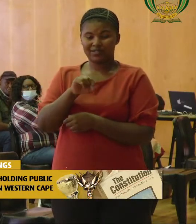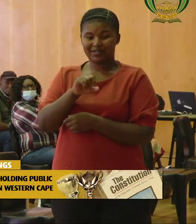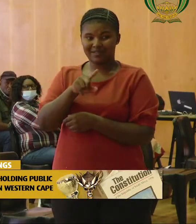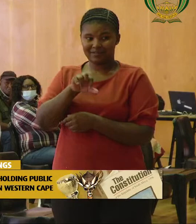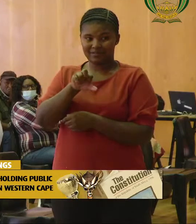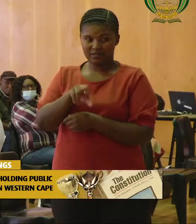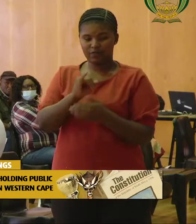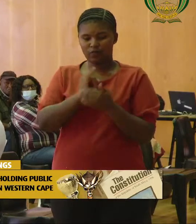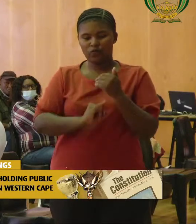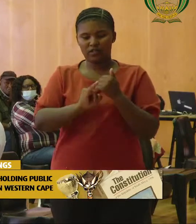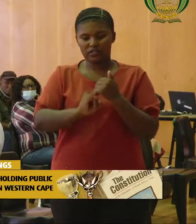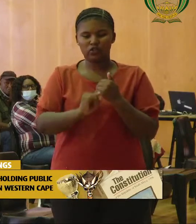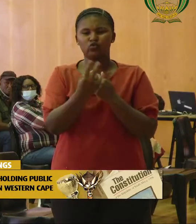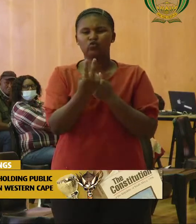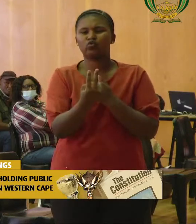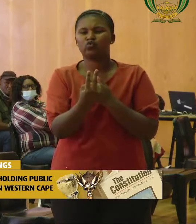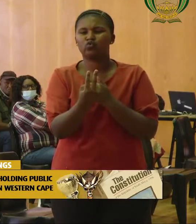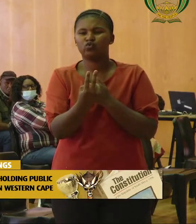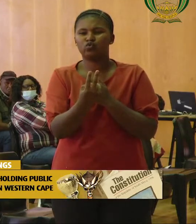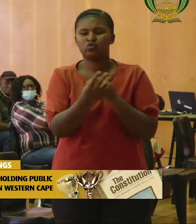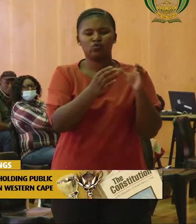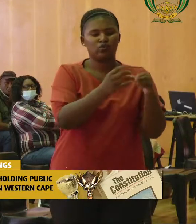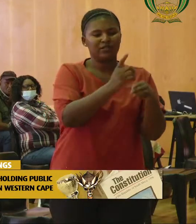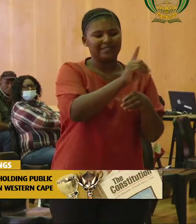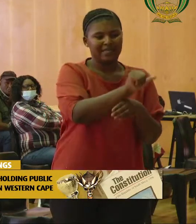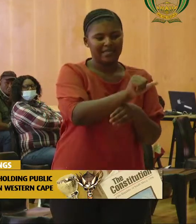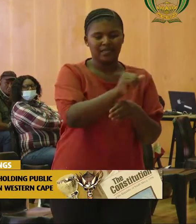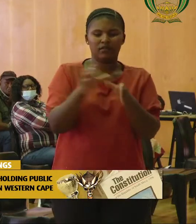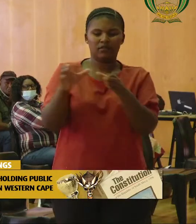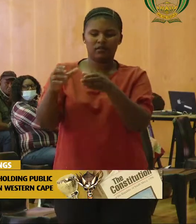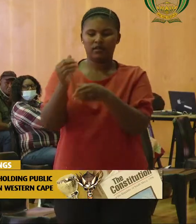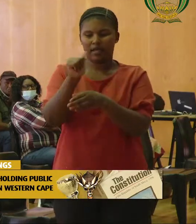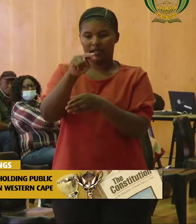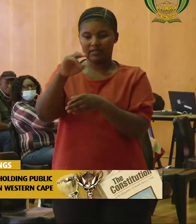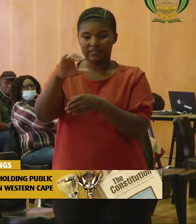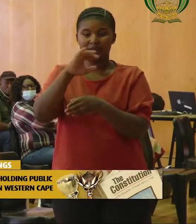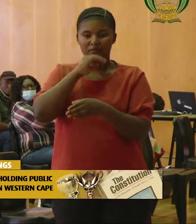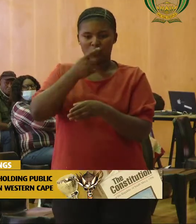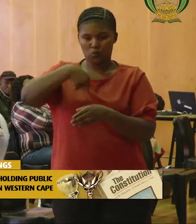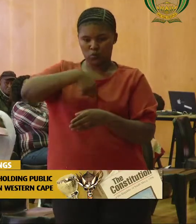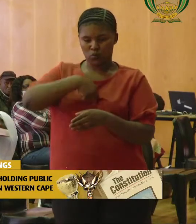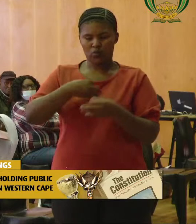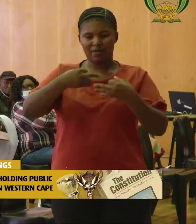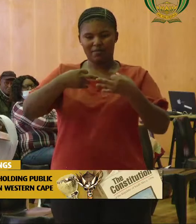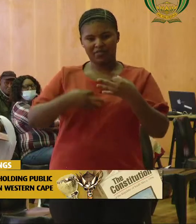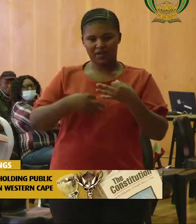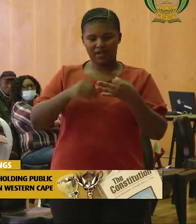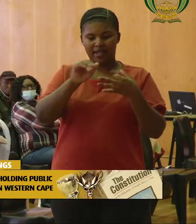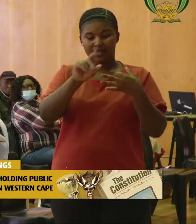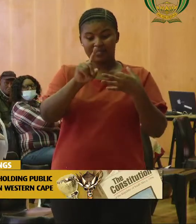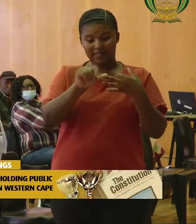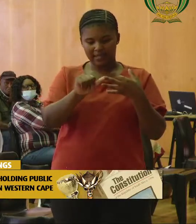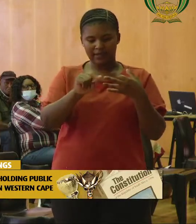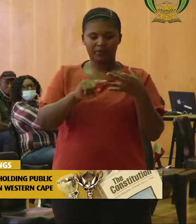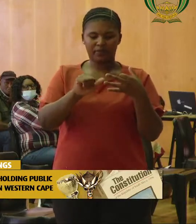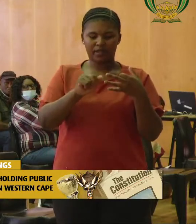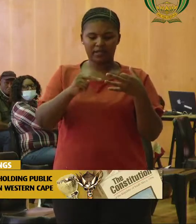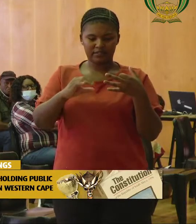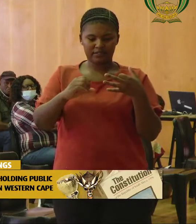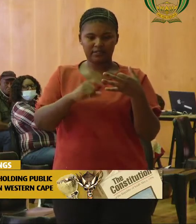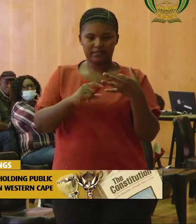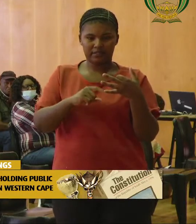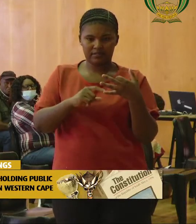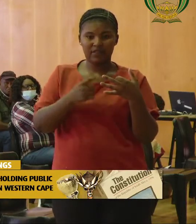behind the two major parties, namely the DA and the ANC. And I am a former member of one of those